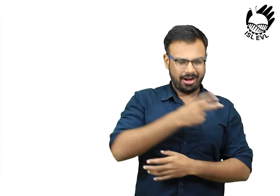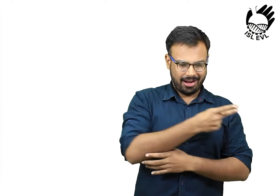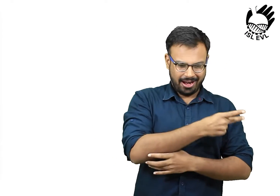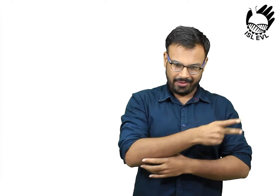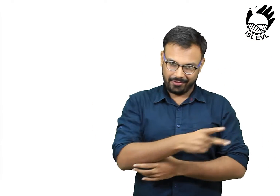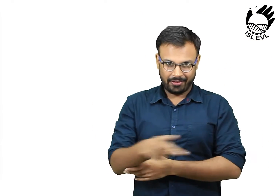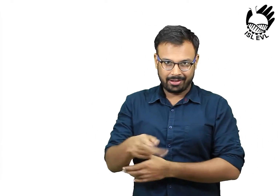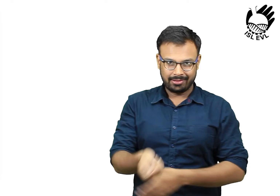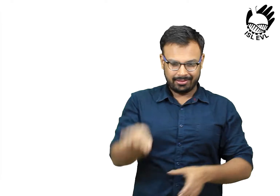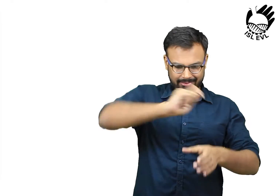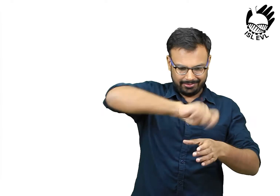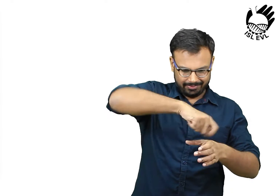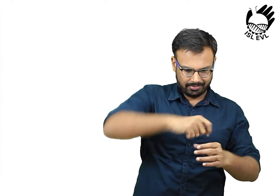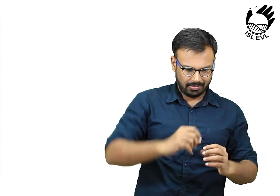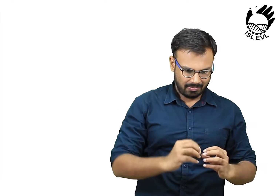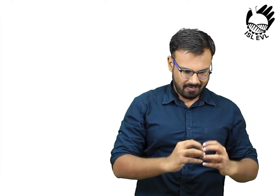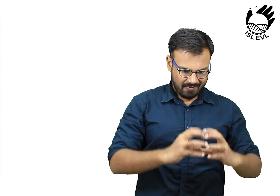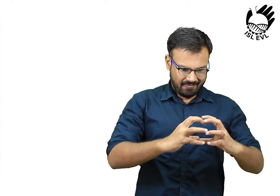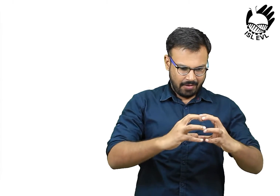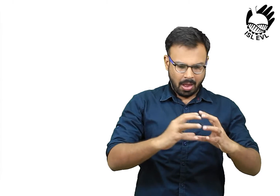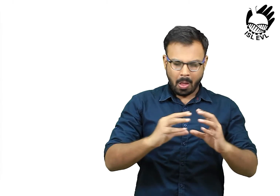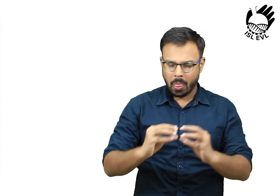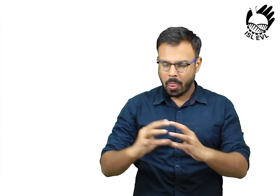which sample will grow the biggest crystal?